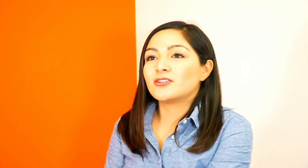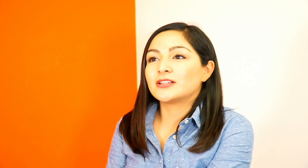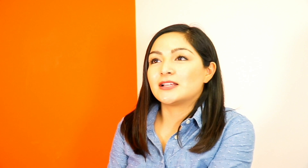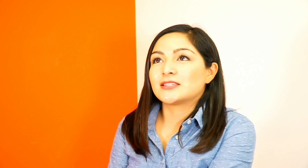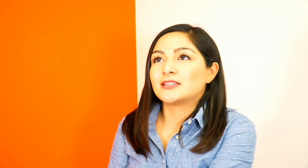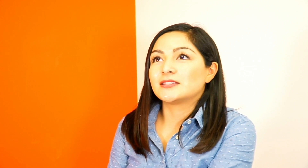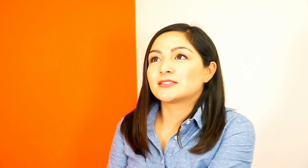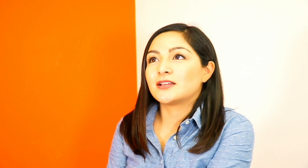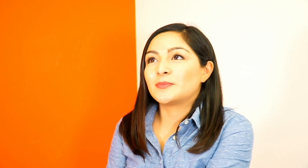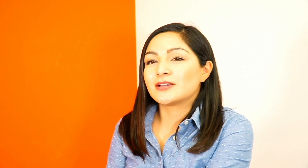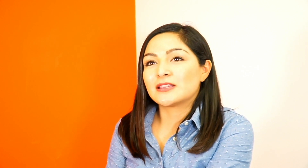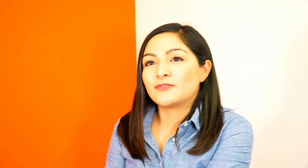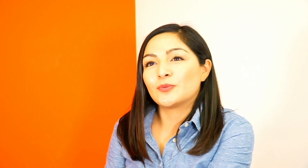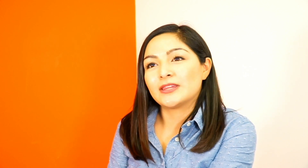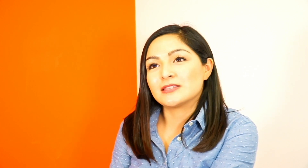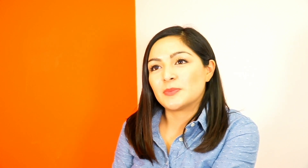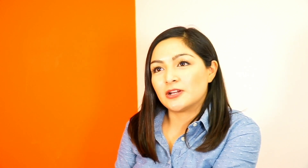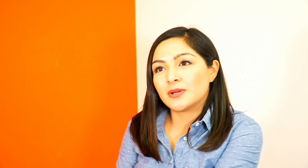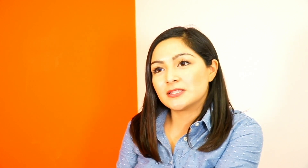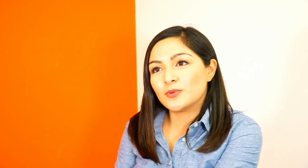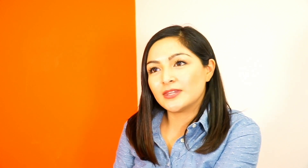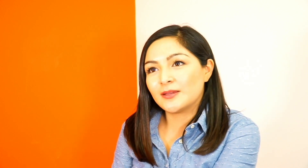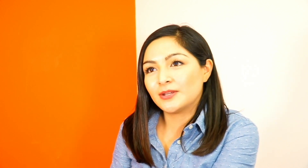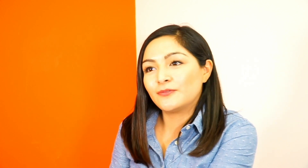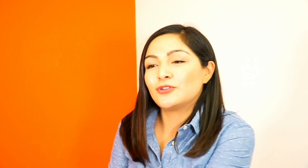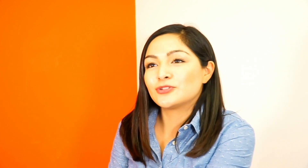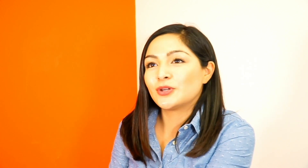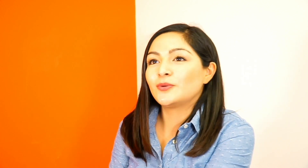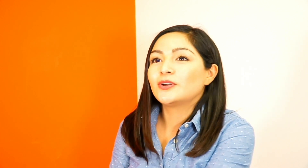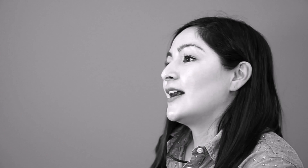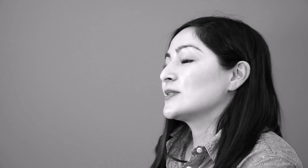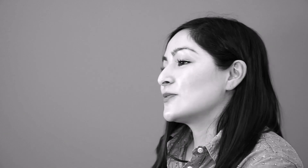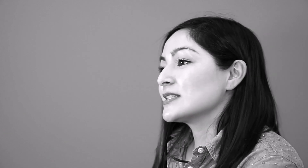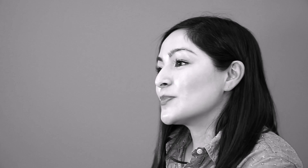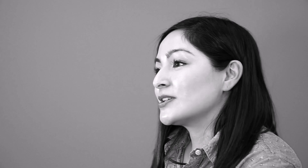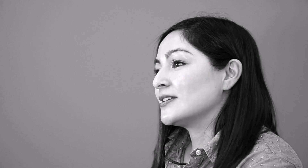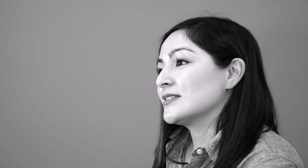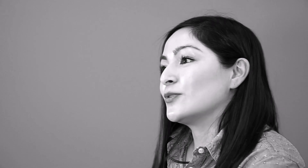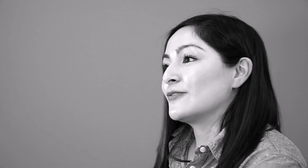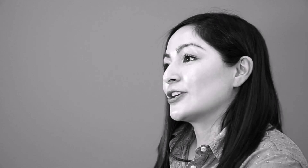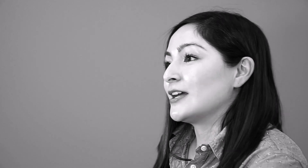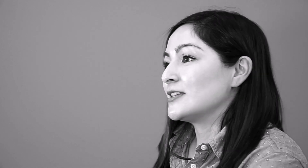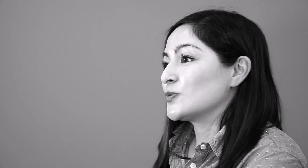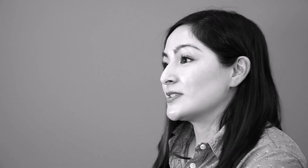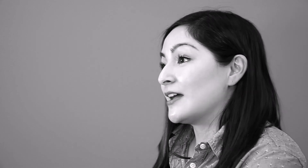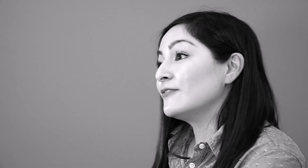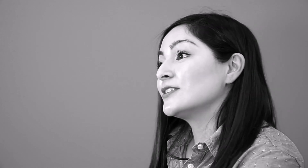ASL classes because I felt really inspired by someone that I met a few years ago. I was a receptionist and one of our clients was deaf,